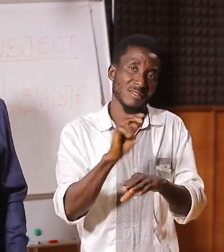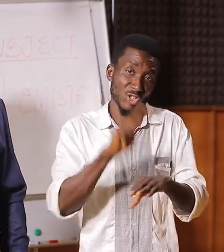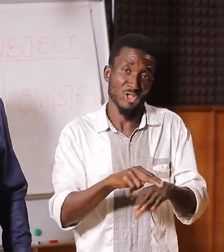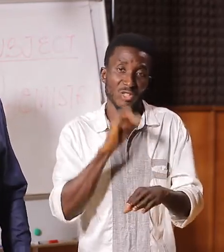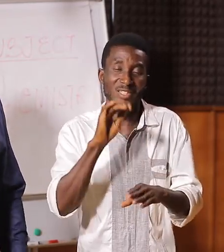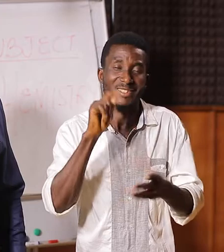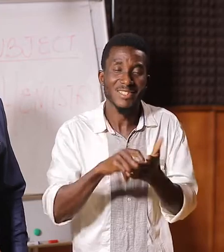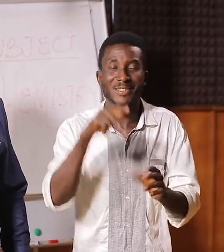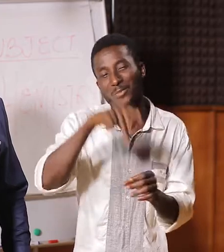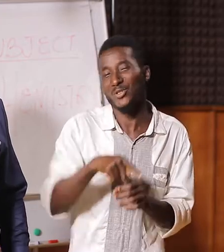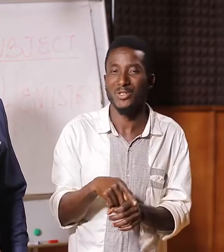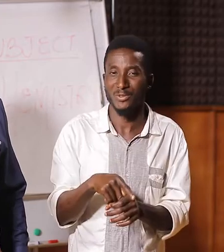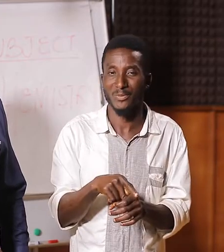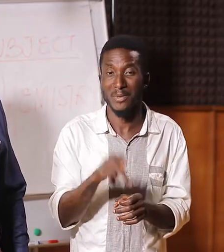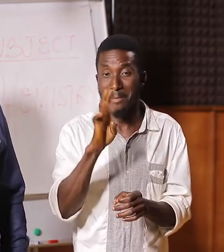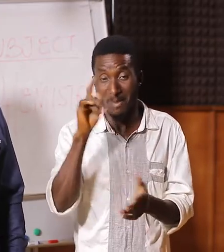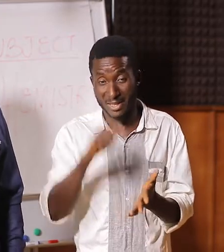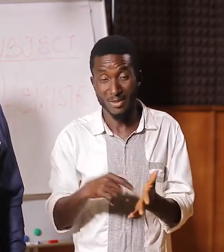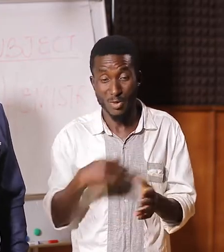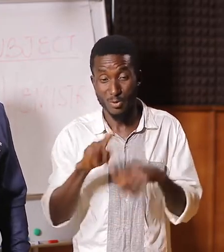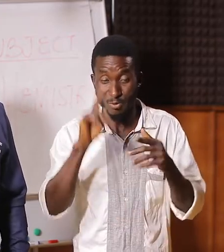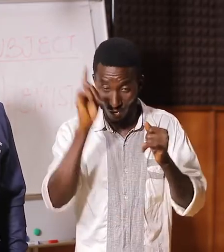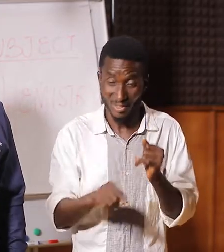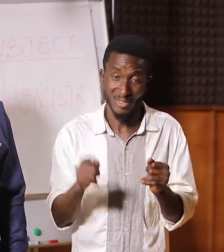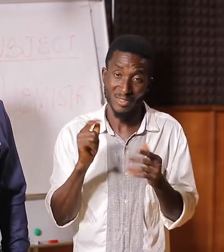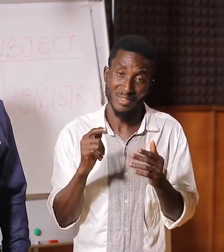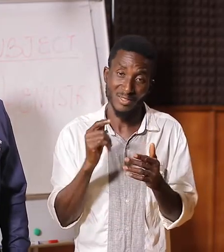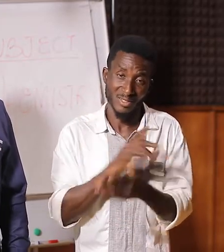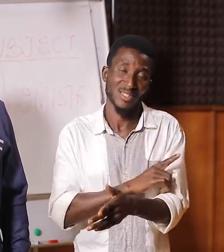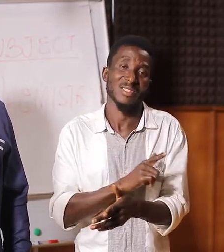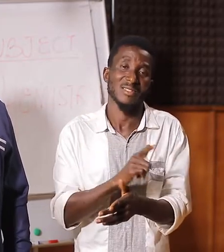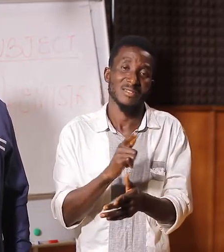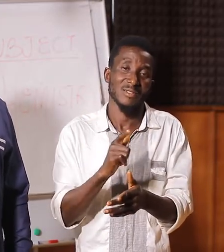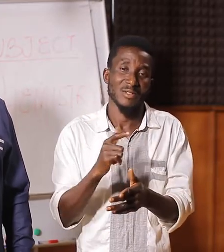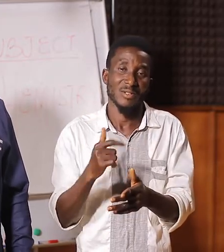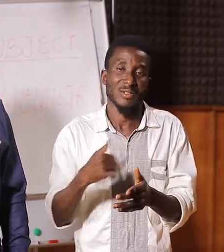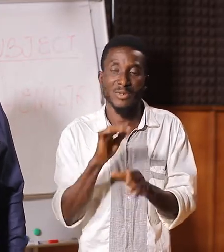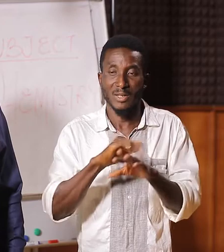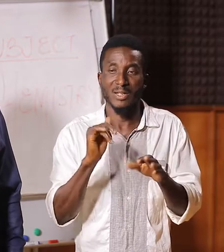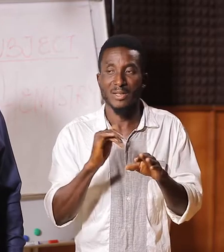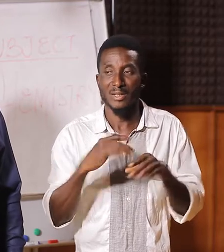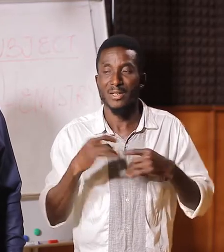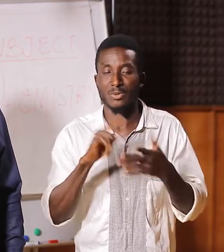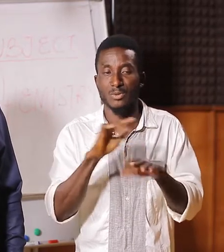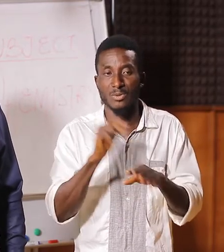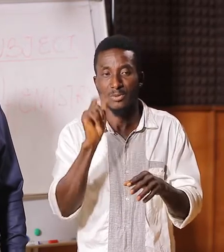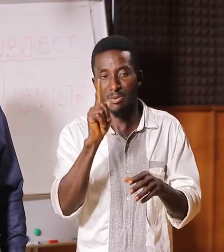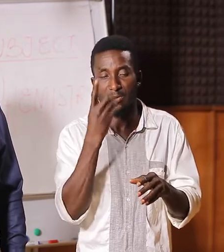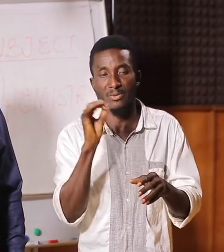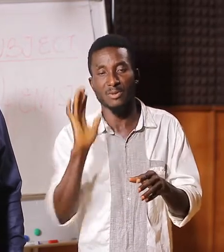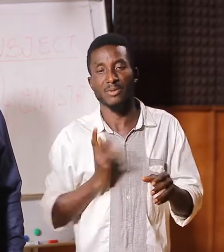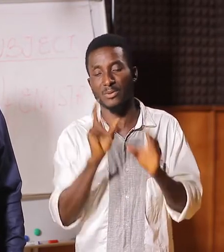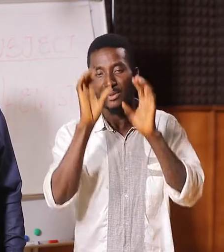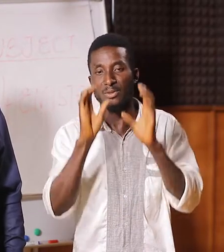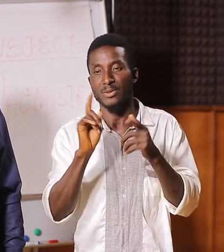petroleum. By this, we are going to end this lesson for now. I would like to invite my noble colleague